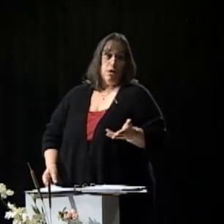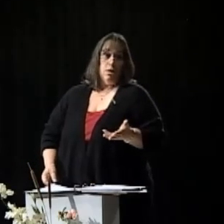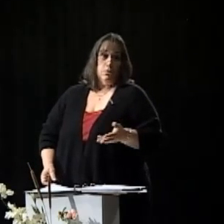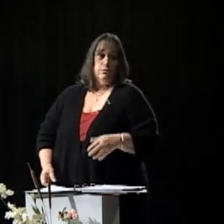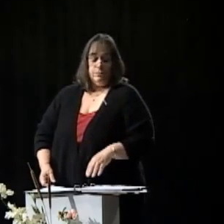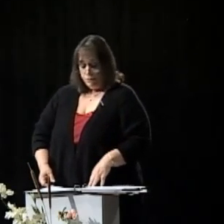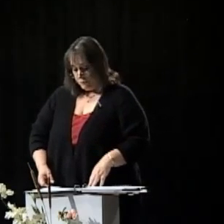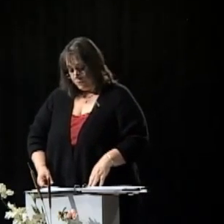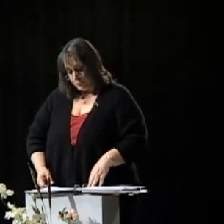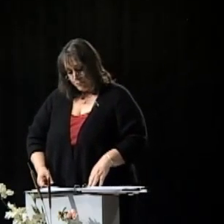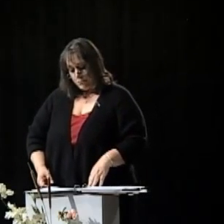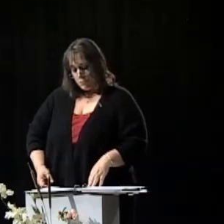out.